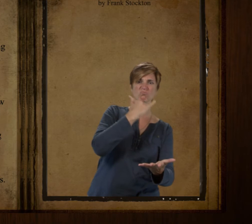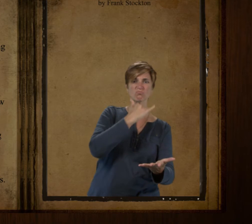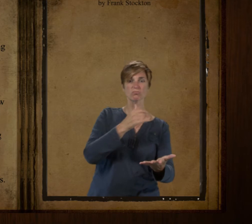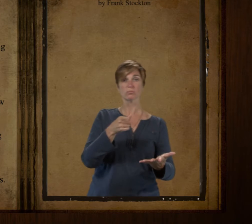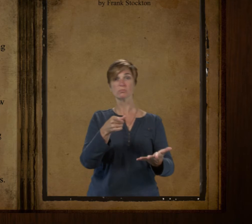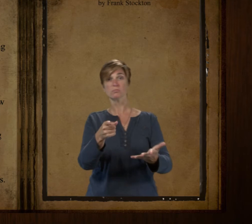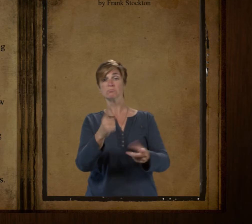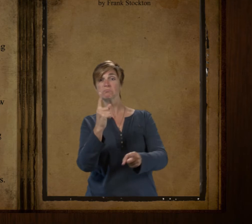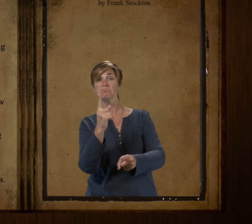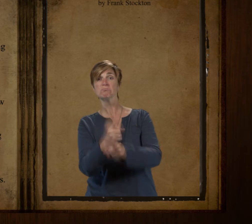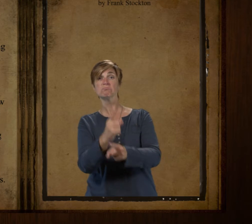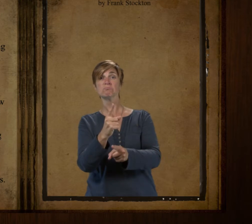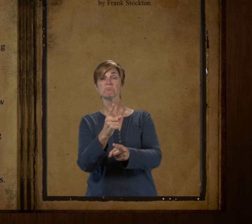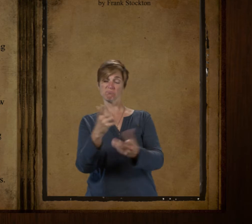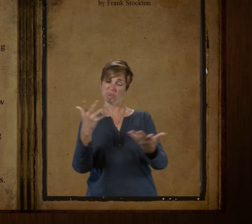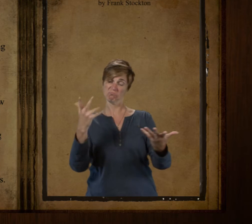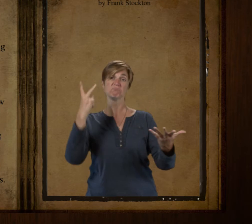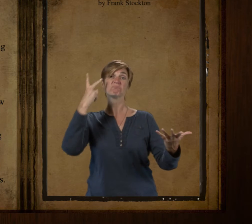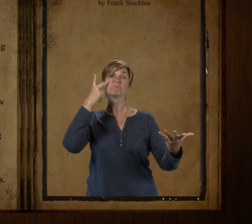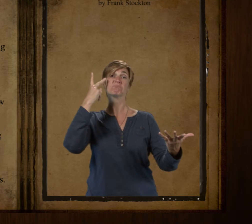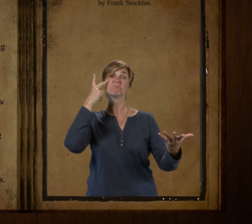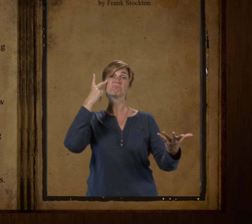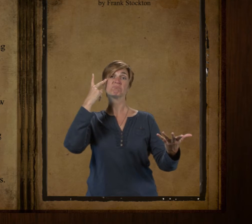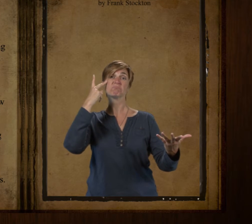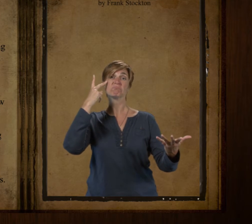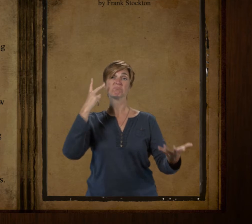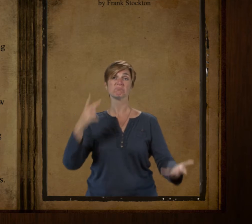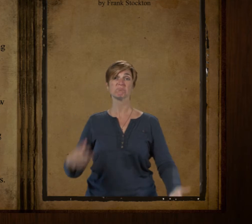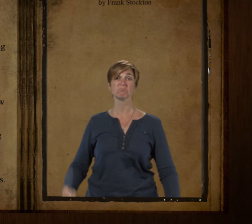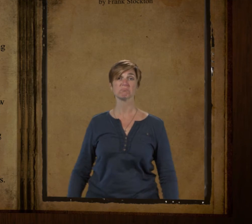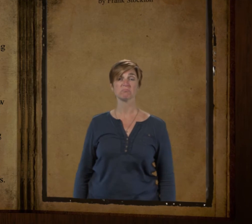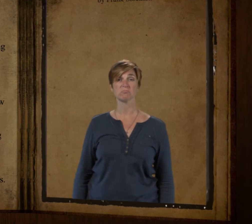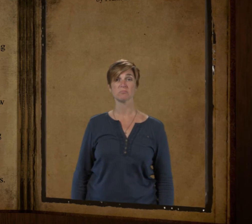wrong in allowing himself to love the princess.